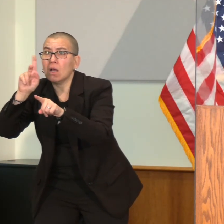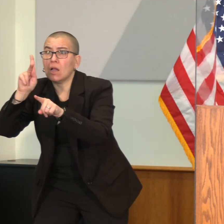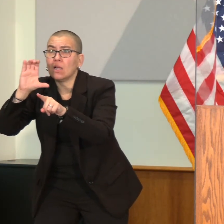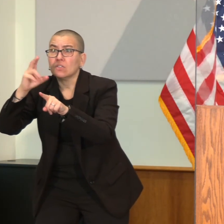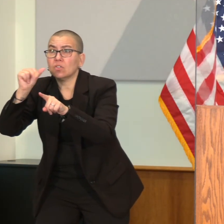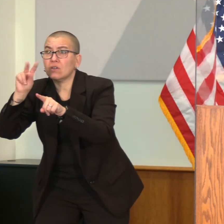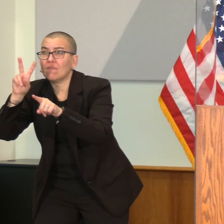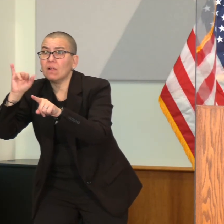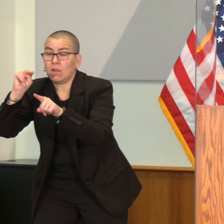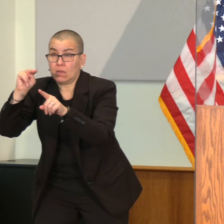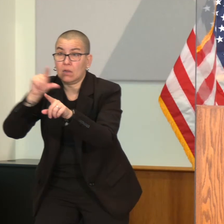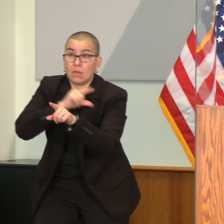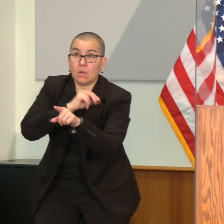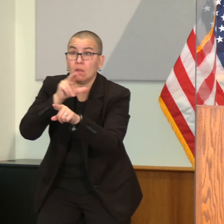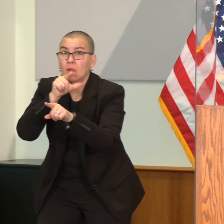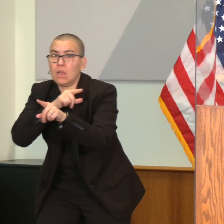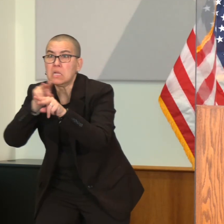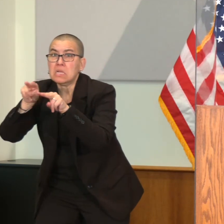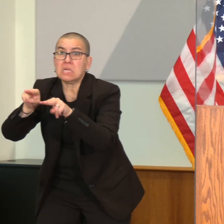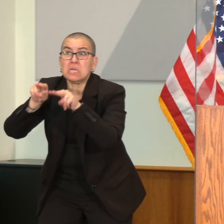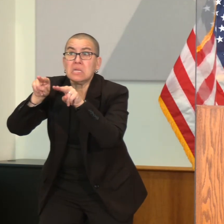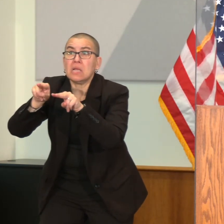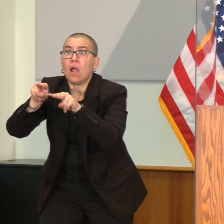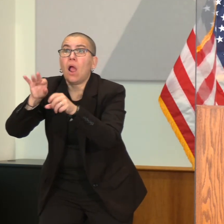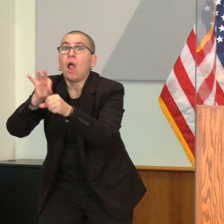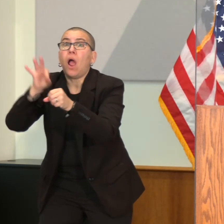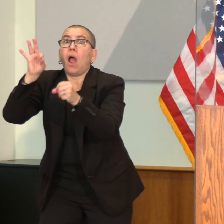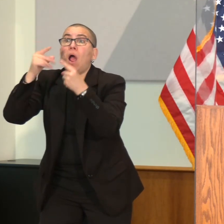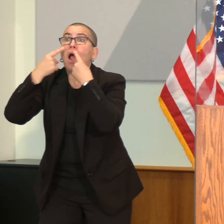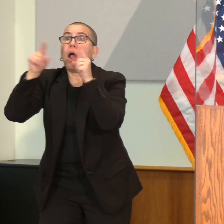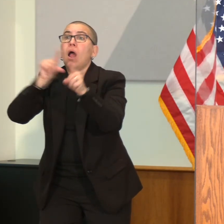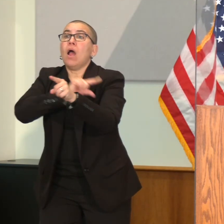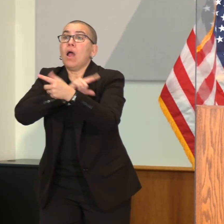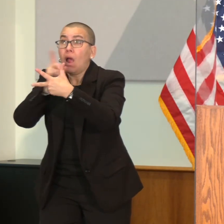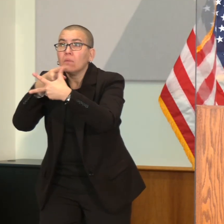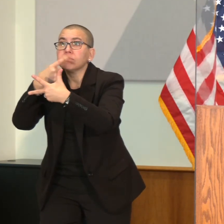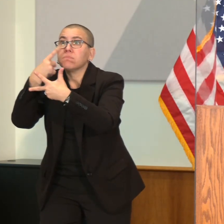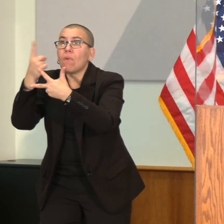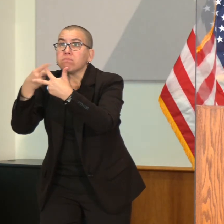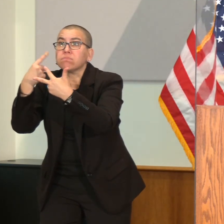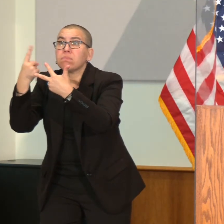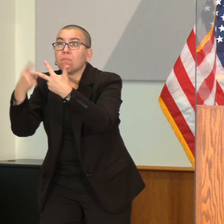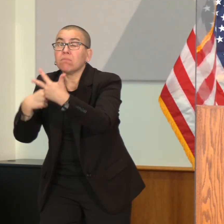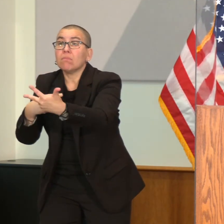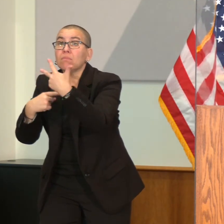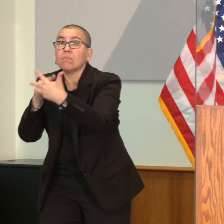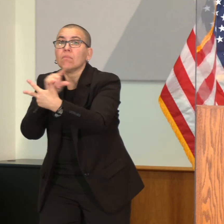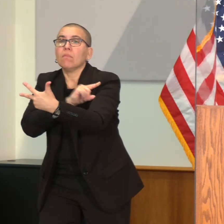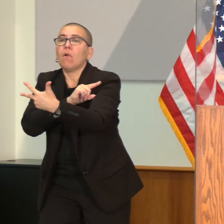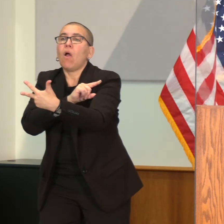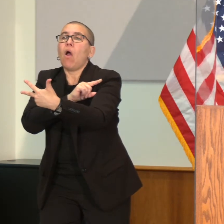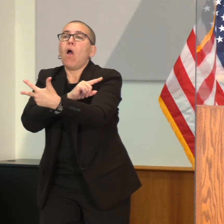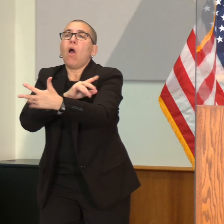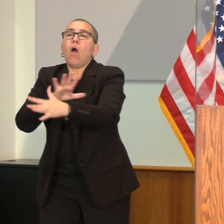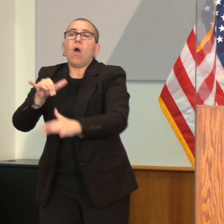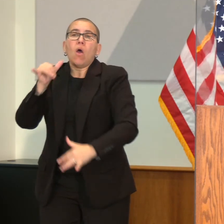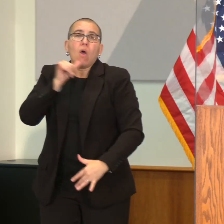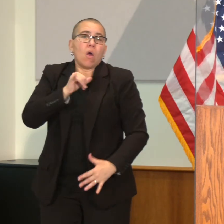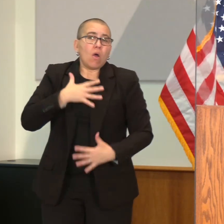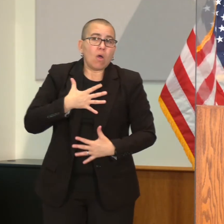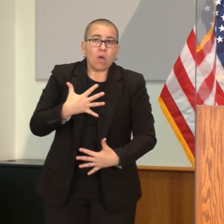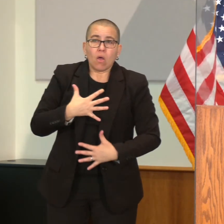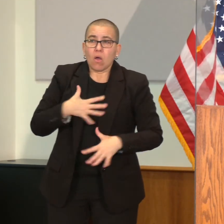The verdict declaring that Chauvin was guilty on all 3 counts was a relief. And to be